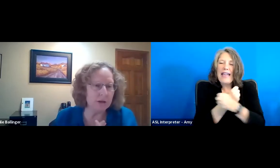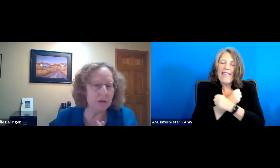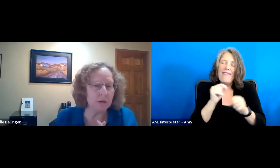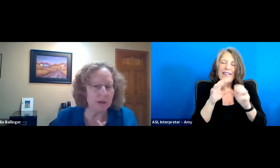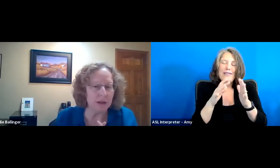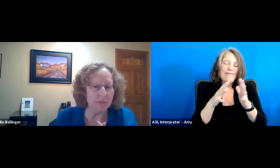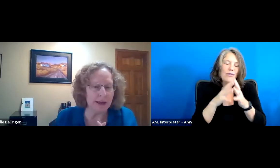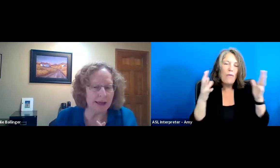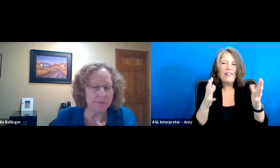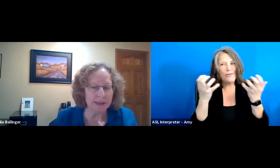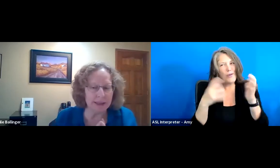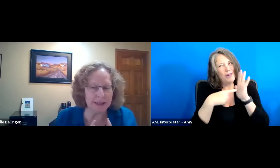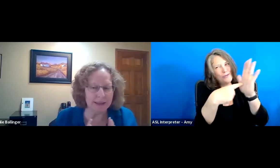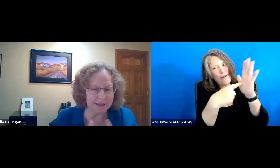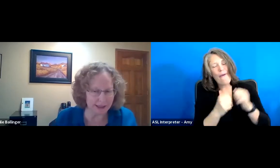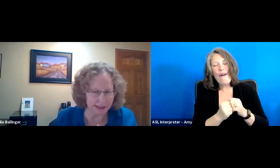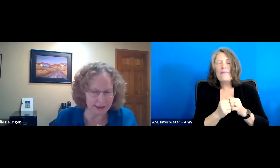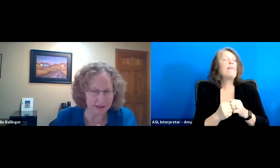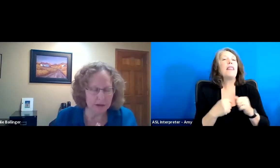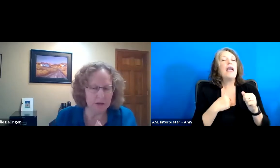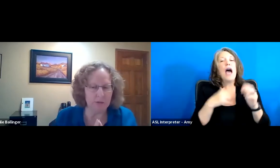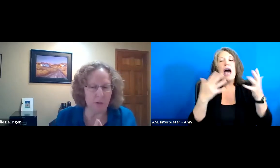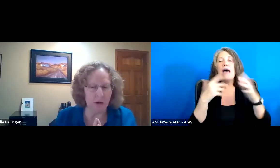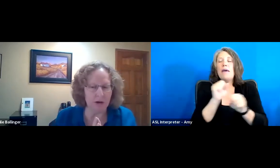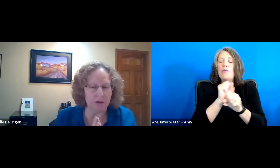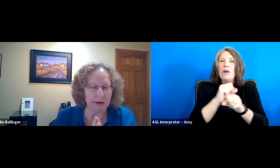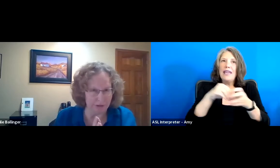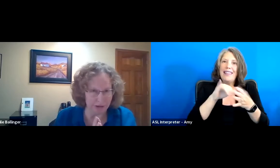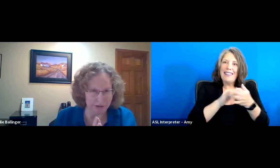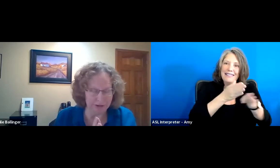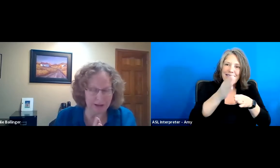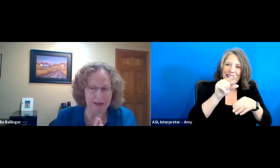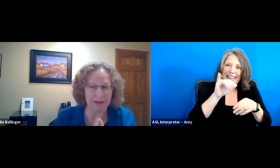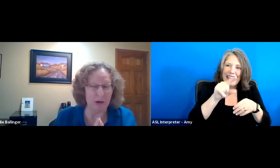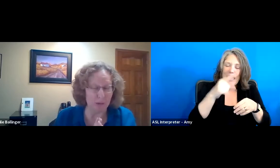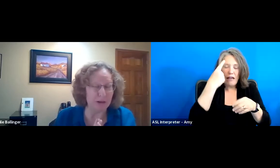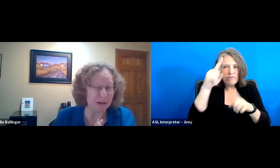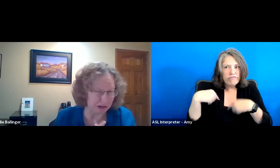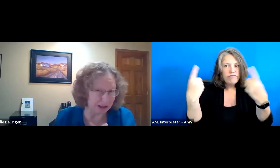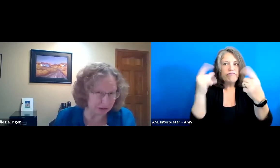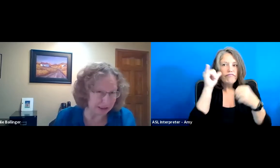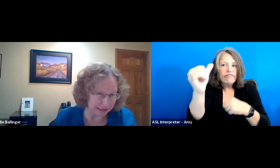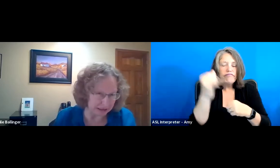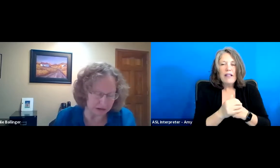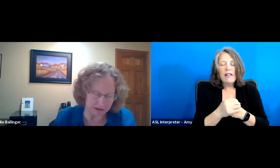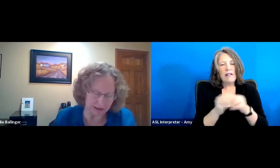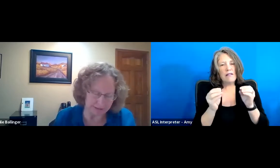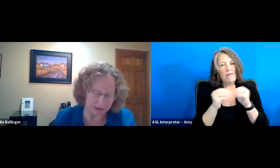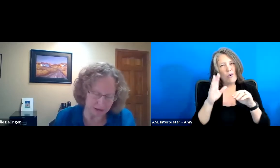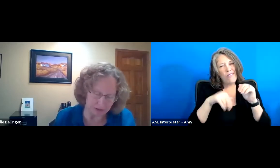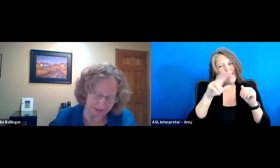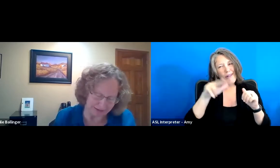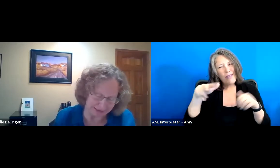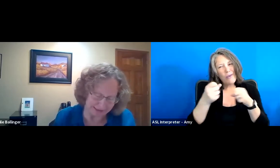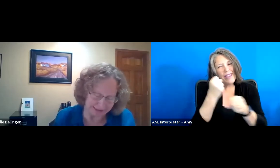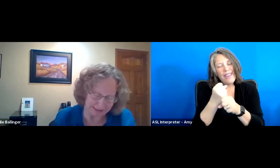I have been in this gig forever, over 33 years I've